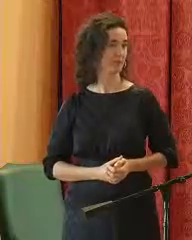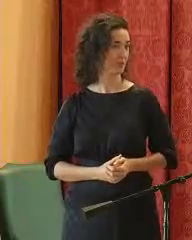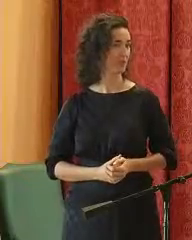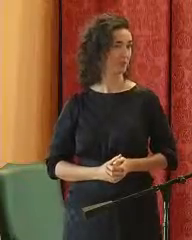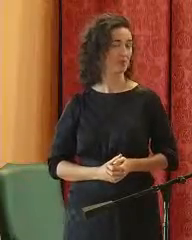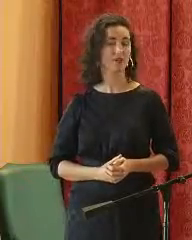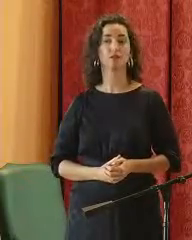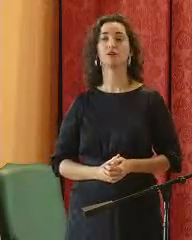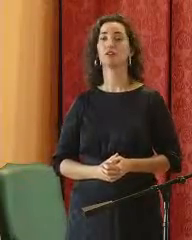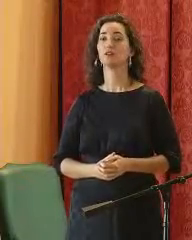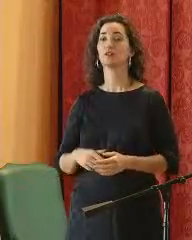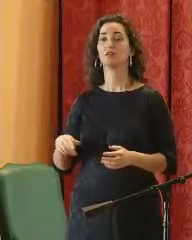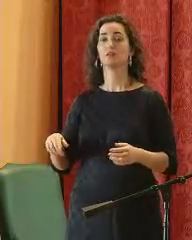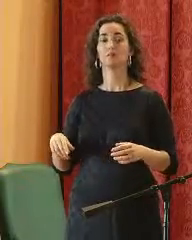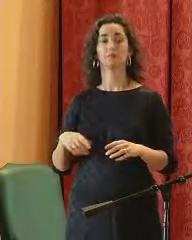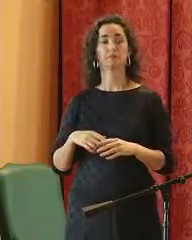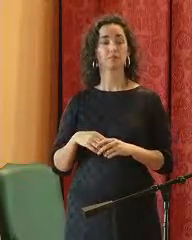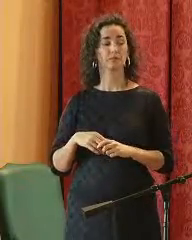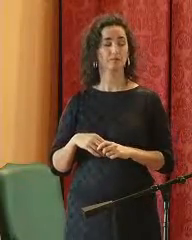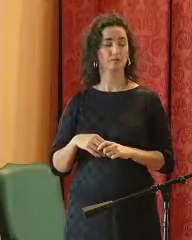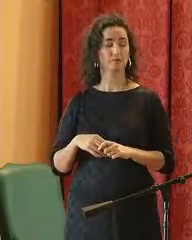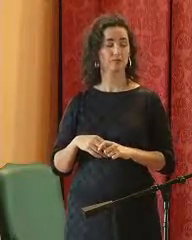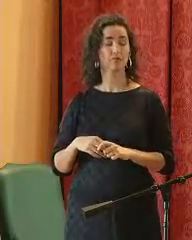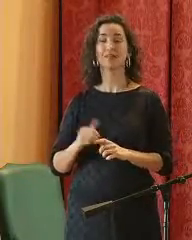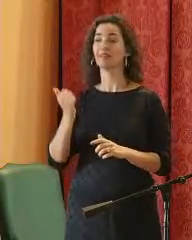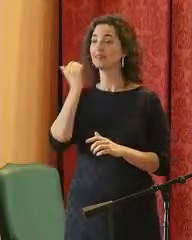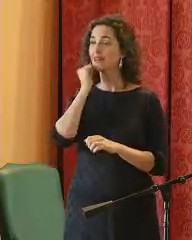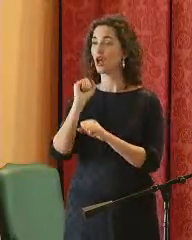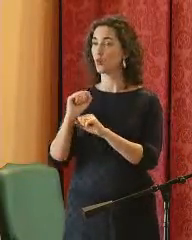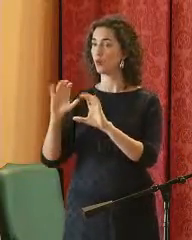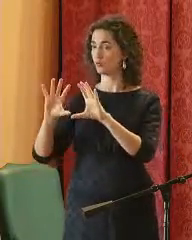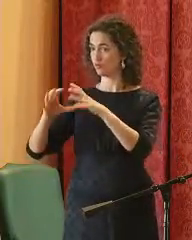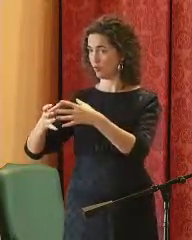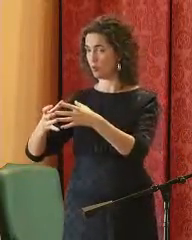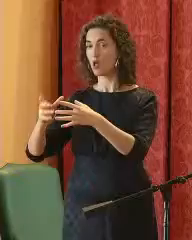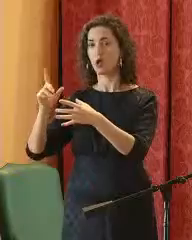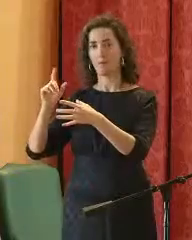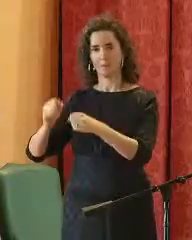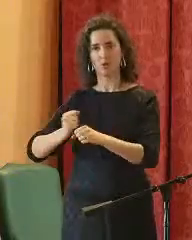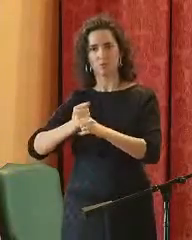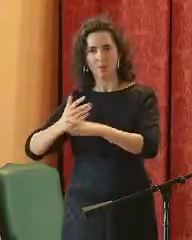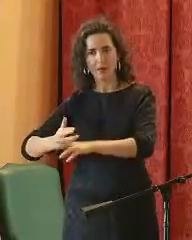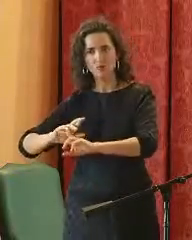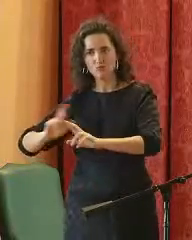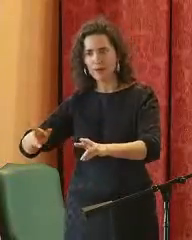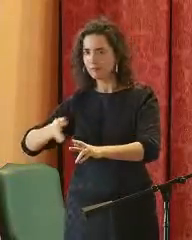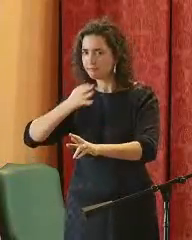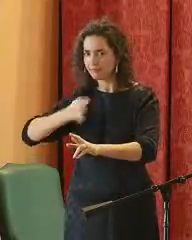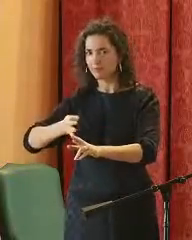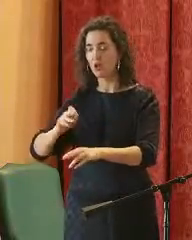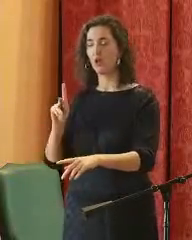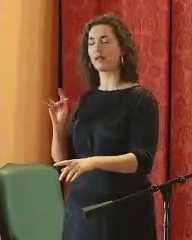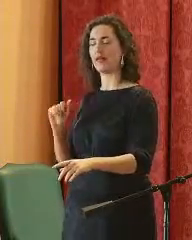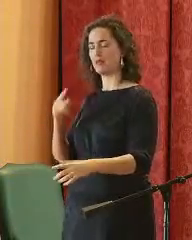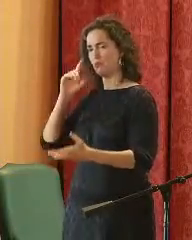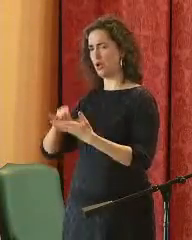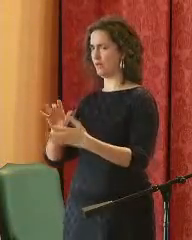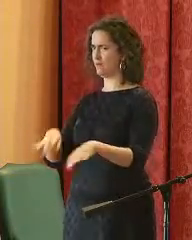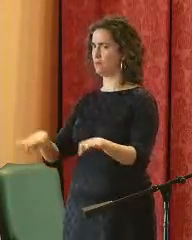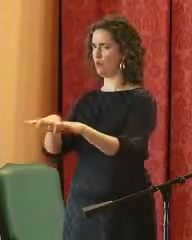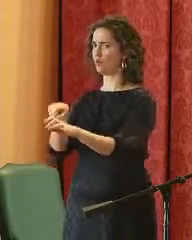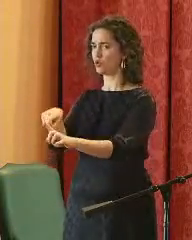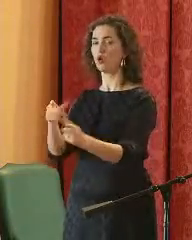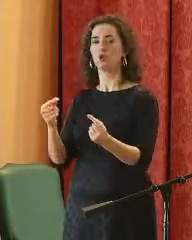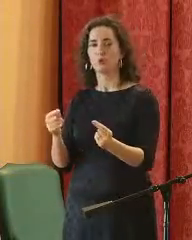it was crucial to have a competent and well-prepared dental workforce, Kathy looked for ways to include training in basic positive